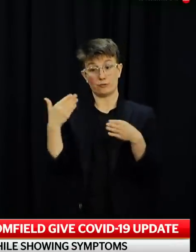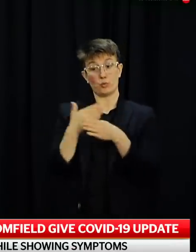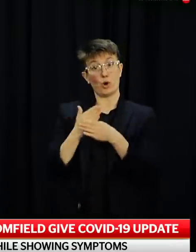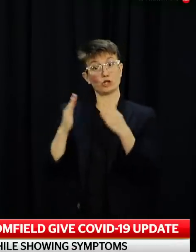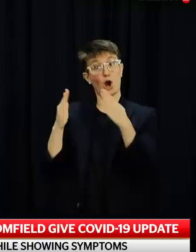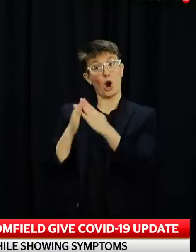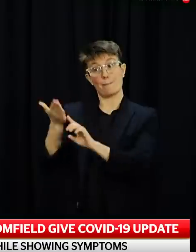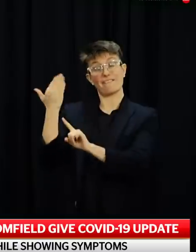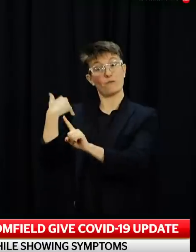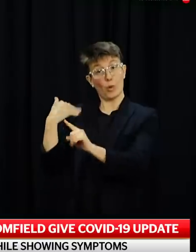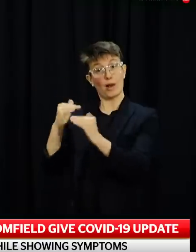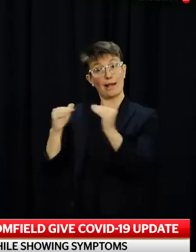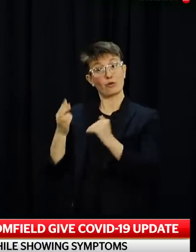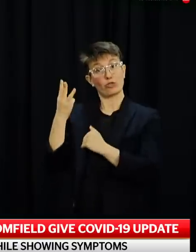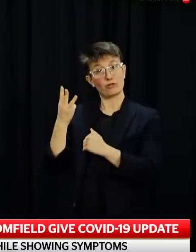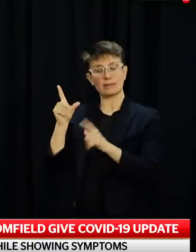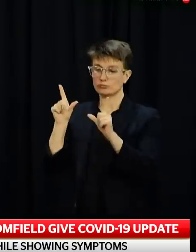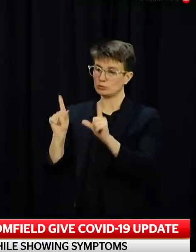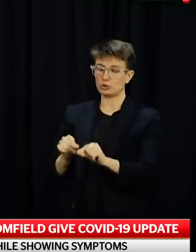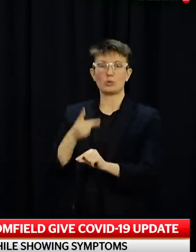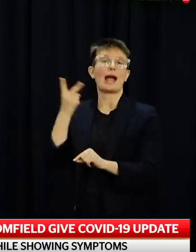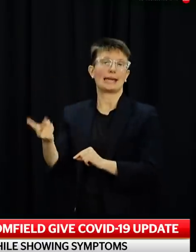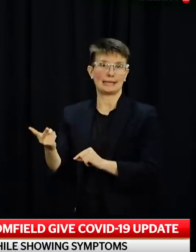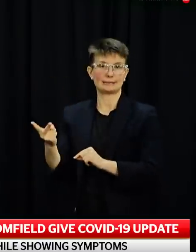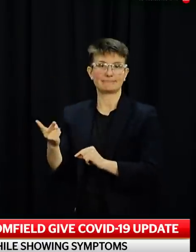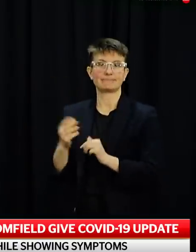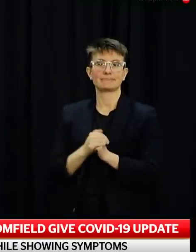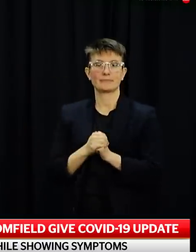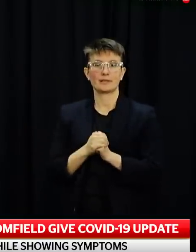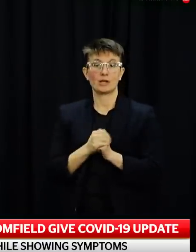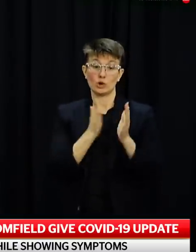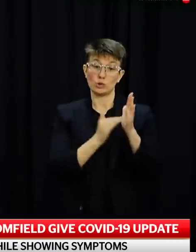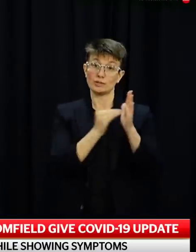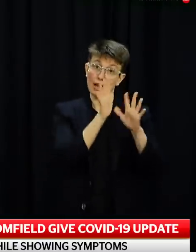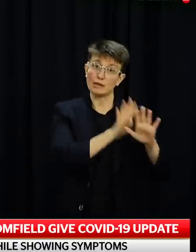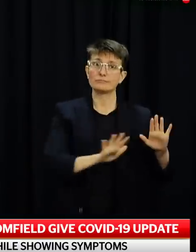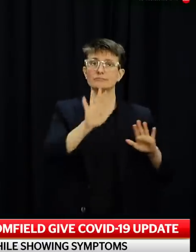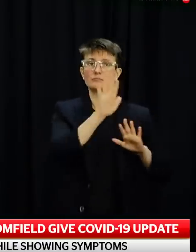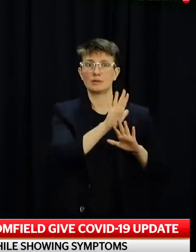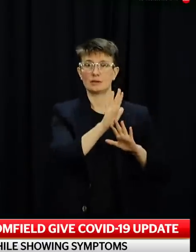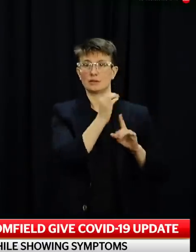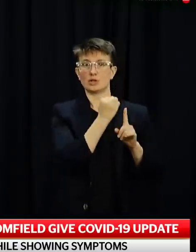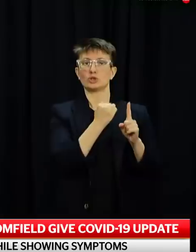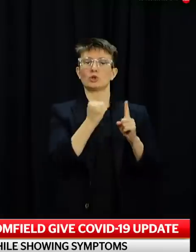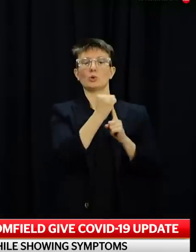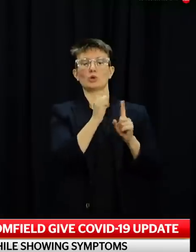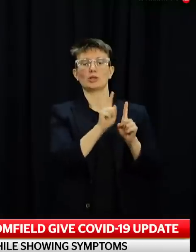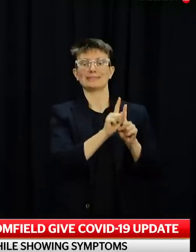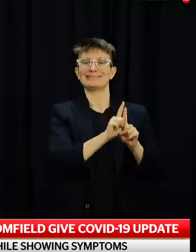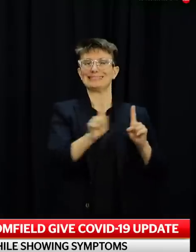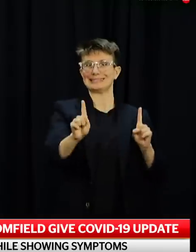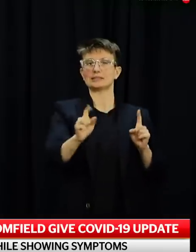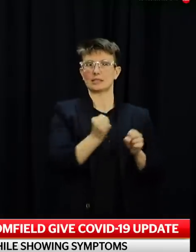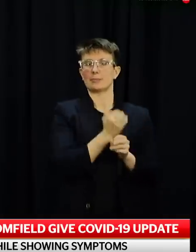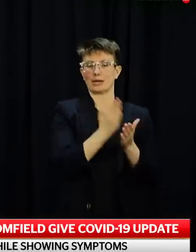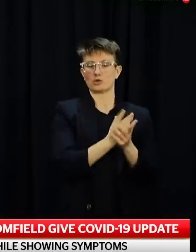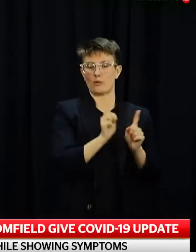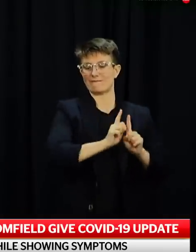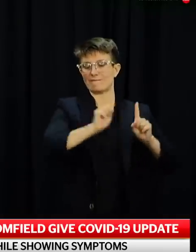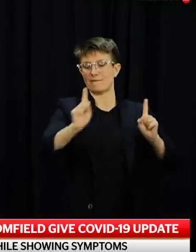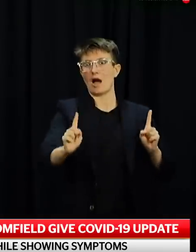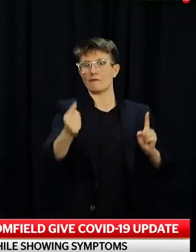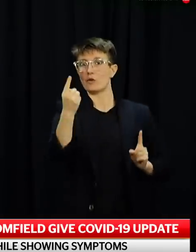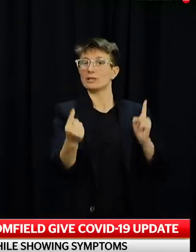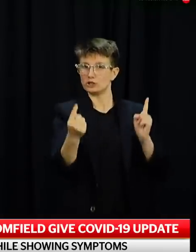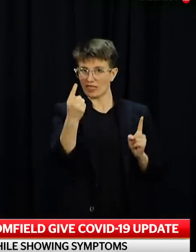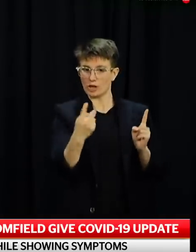asking of you again. For the rest of the country, we are bringing back social distancing and those limits on large gatherings. For everyone,